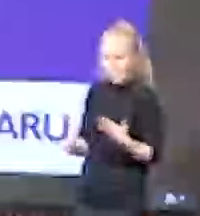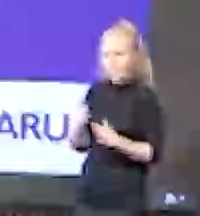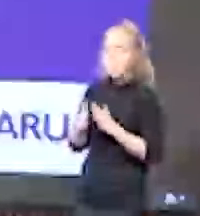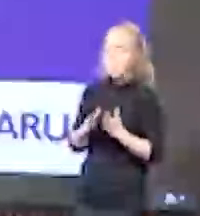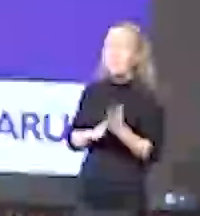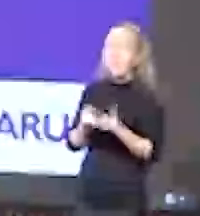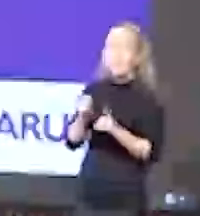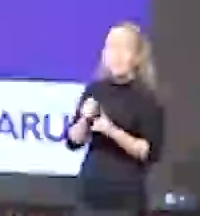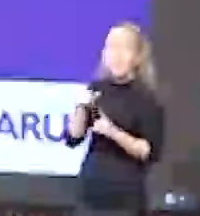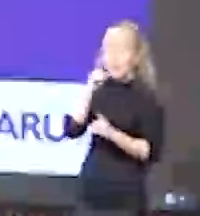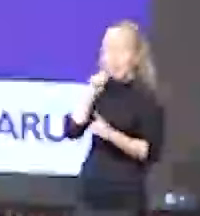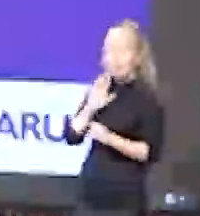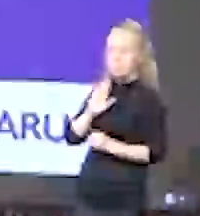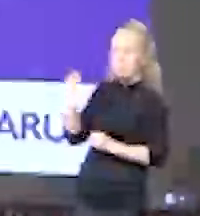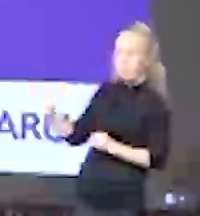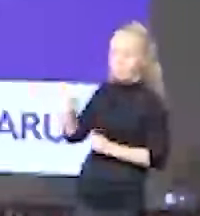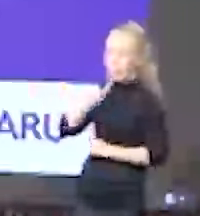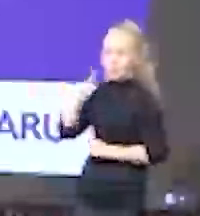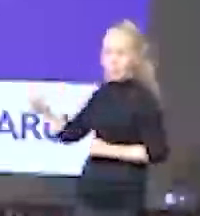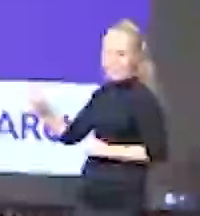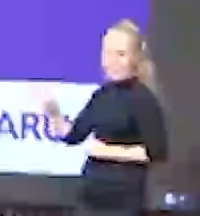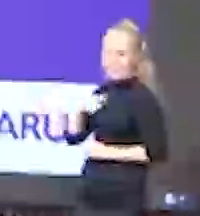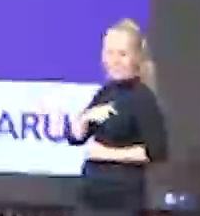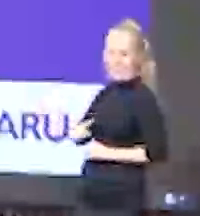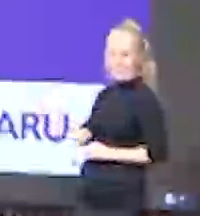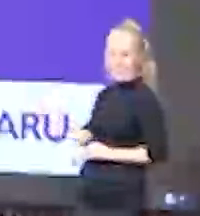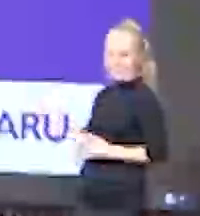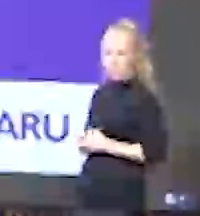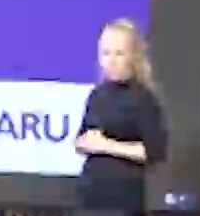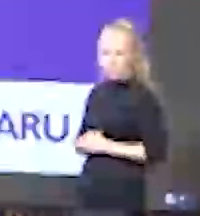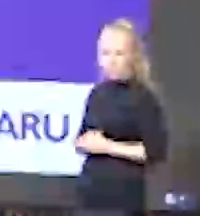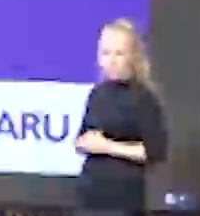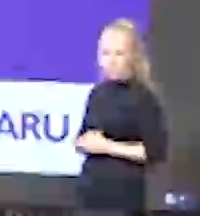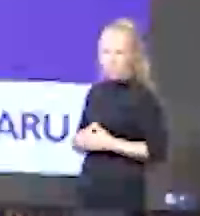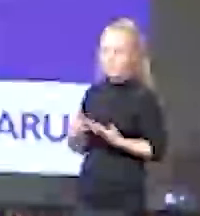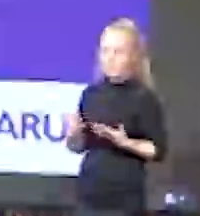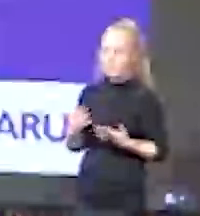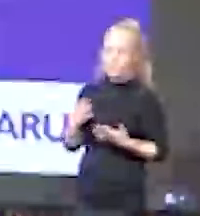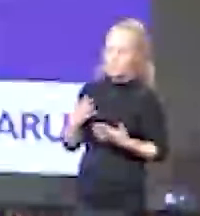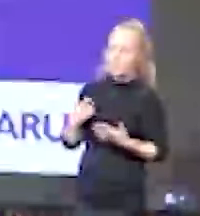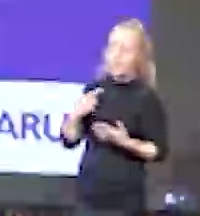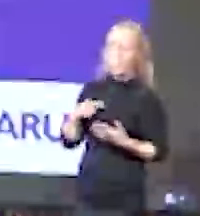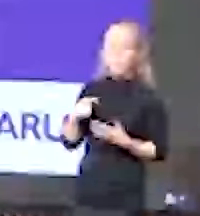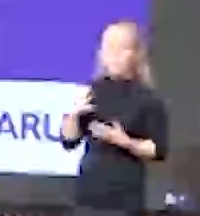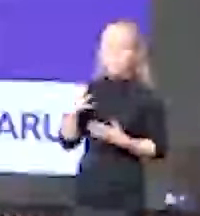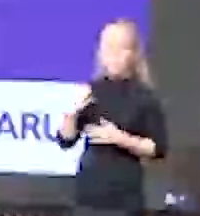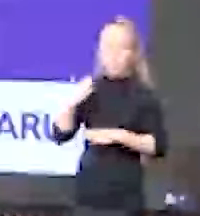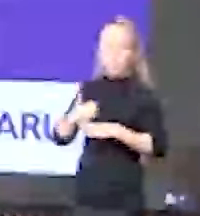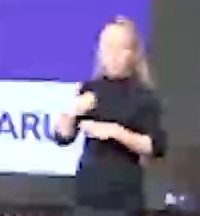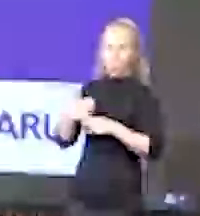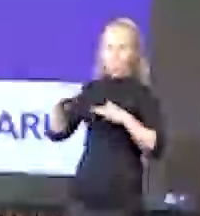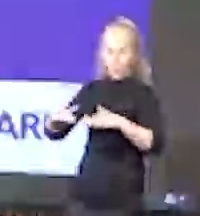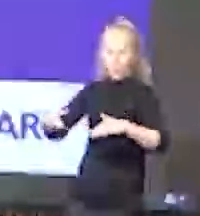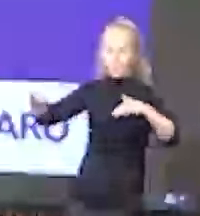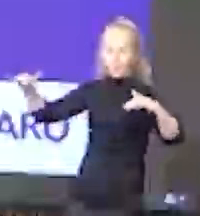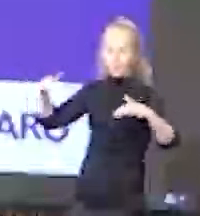quickly, whether it's just walking in the halls of the parliament. We get called in and out of divisions